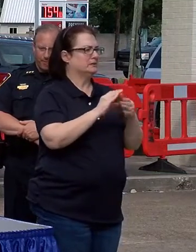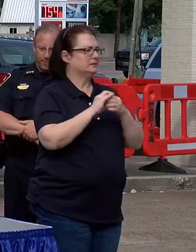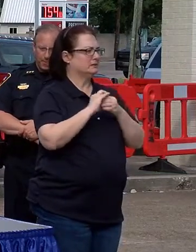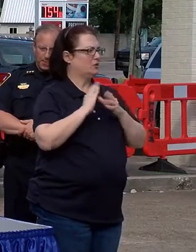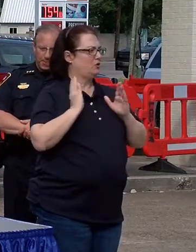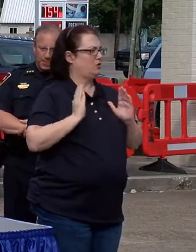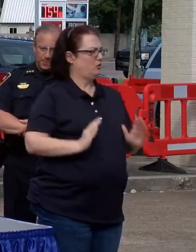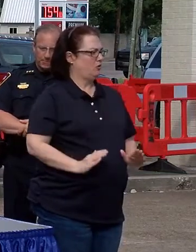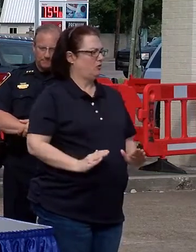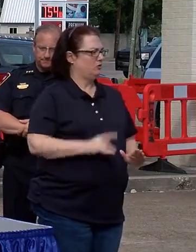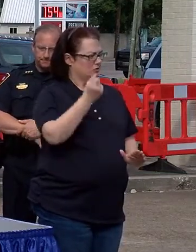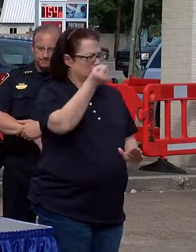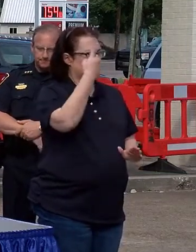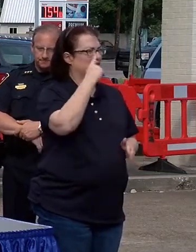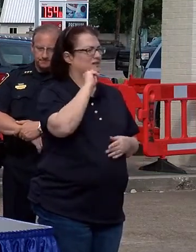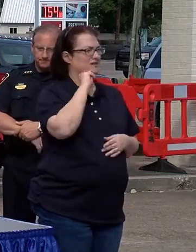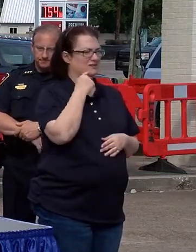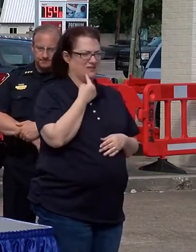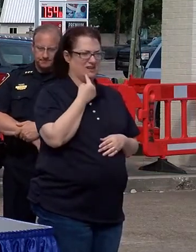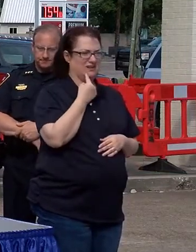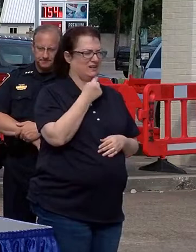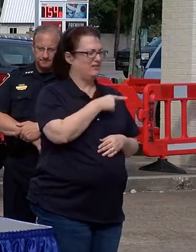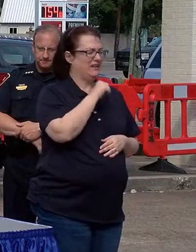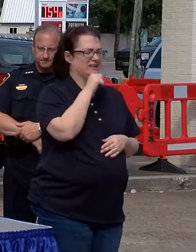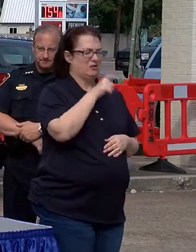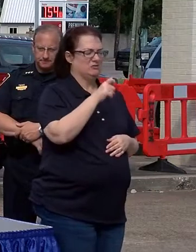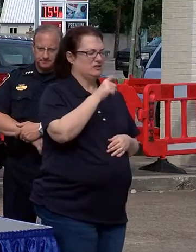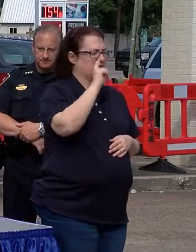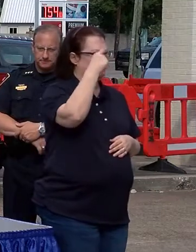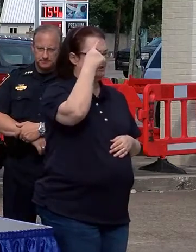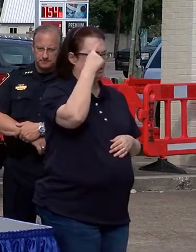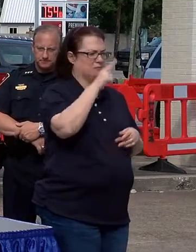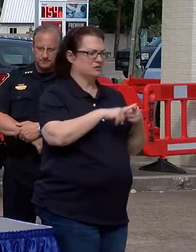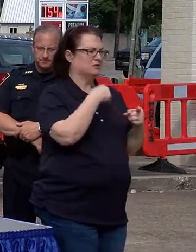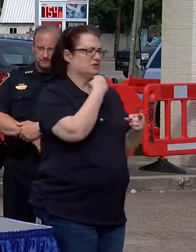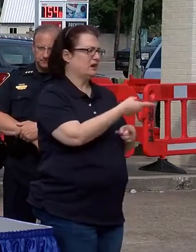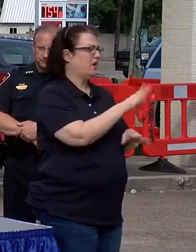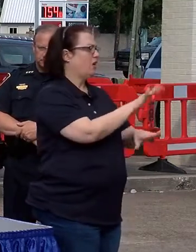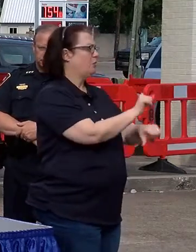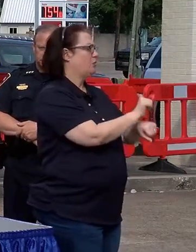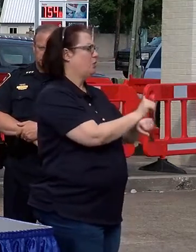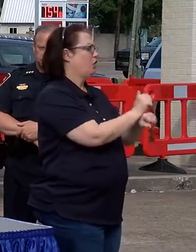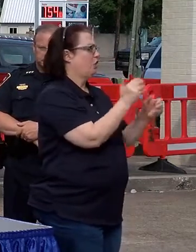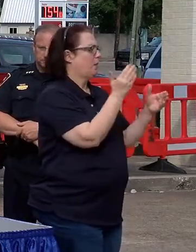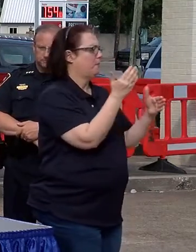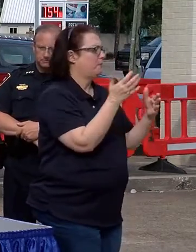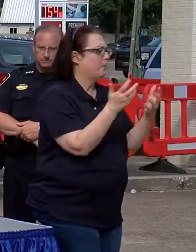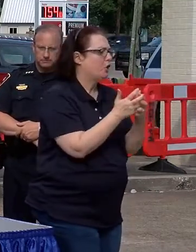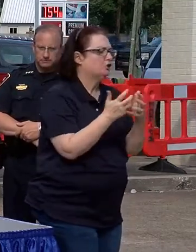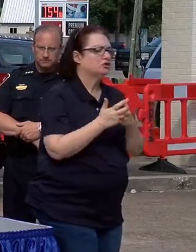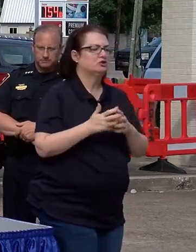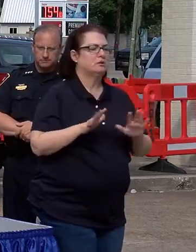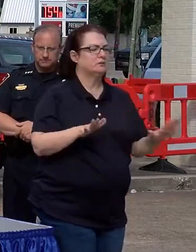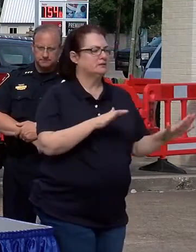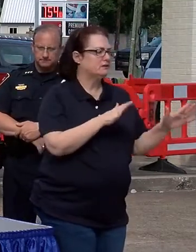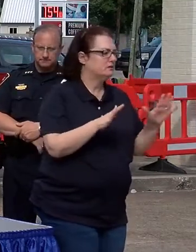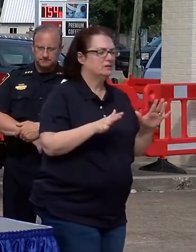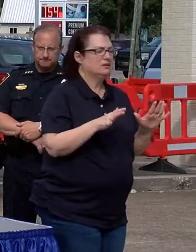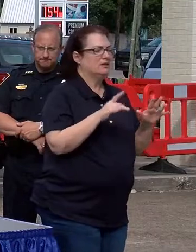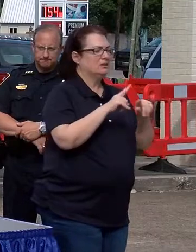owners understand the severity of the situation. They don't need the government to continue to tell them, but it's good. We're working in partnership in doing so. But